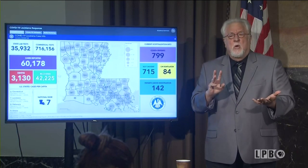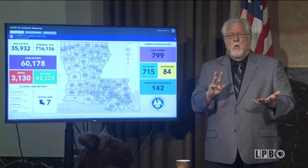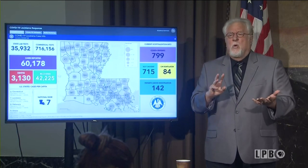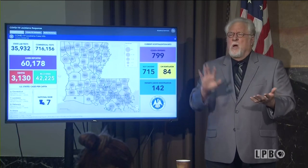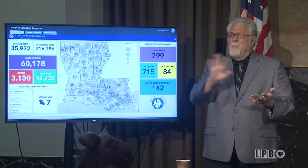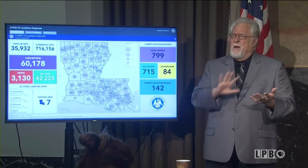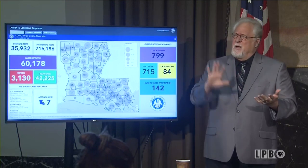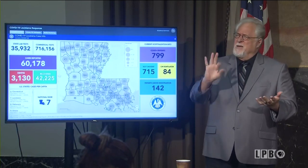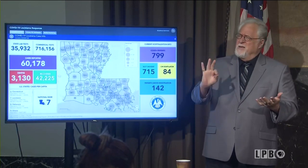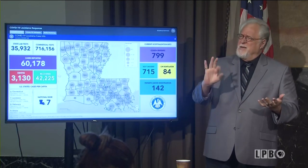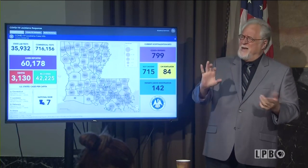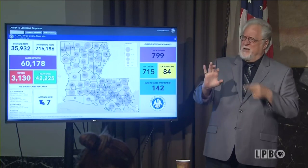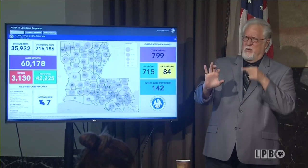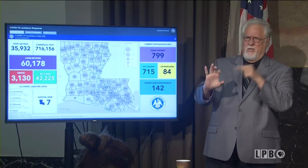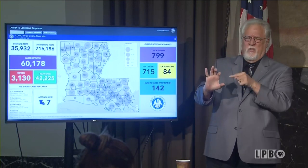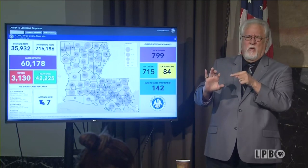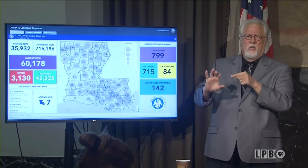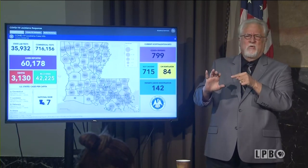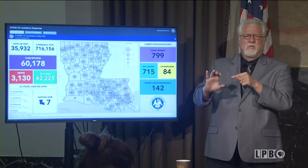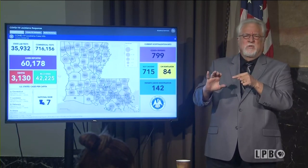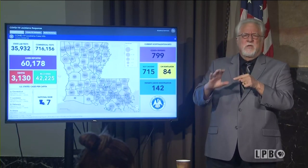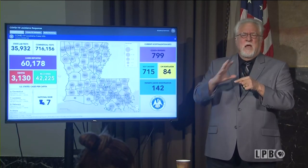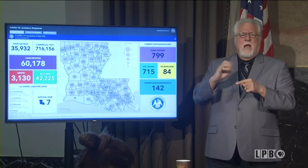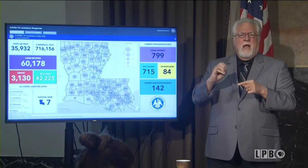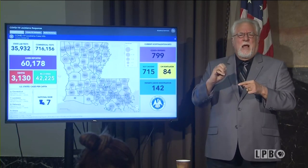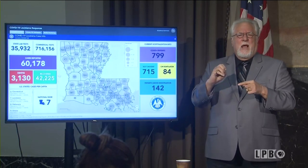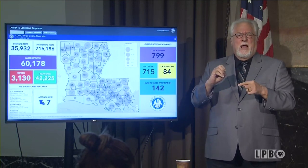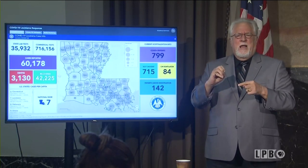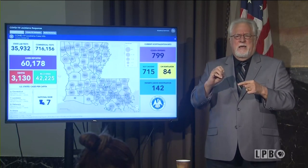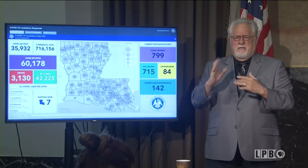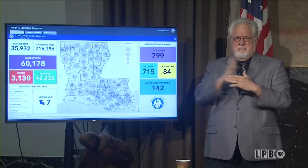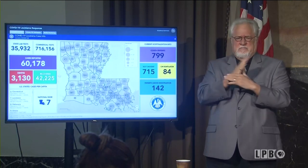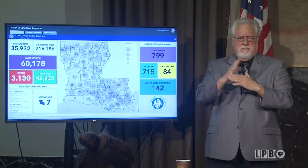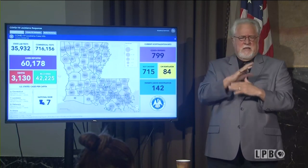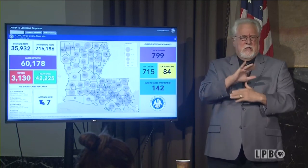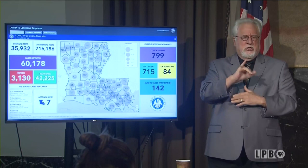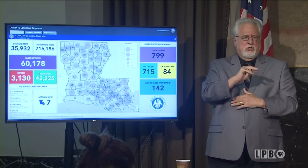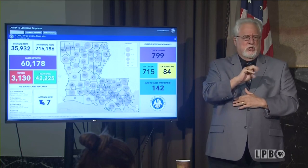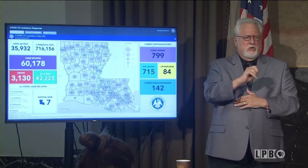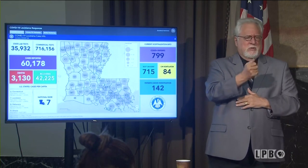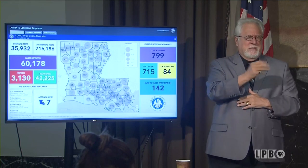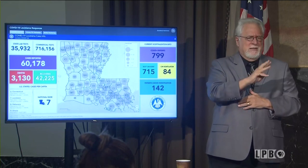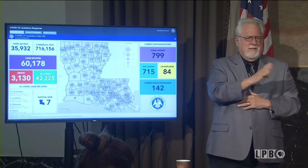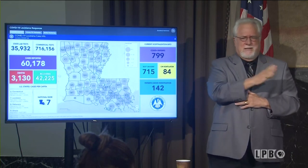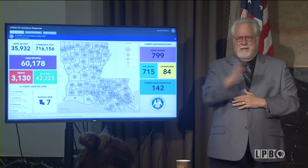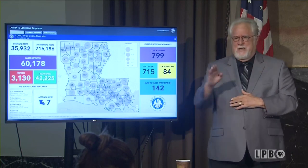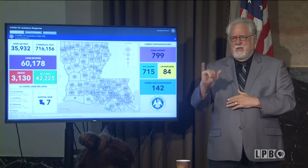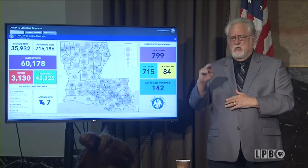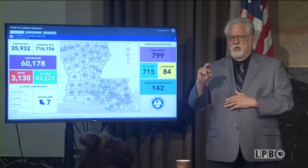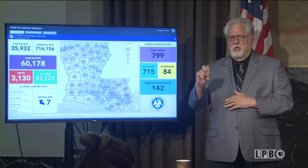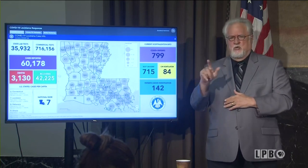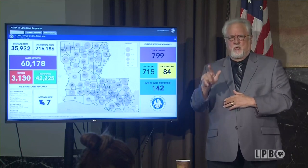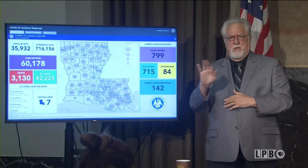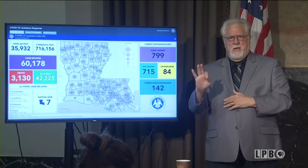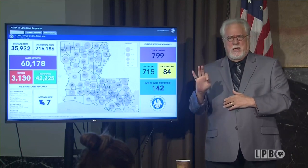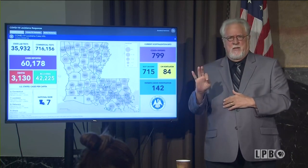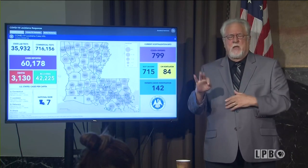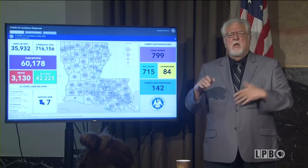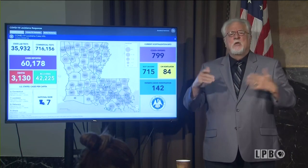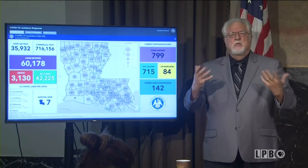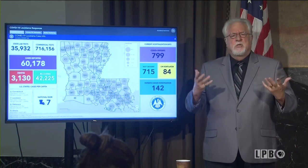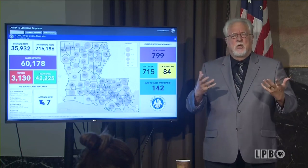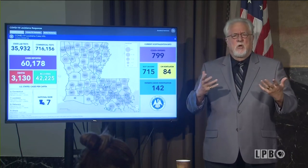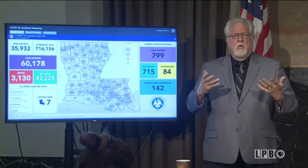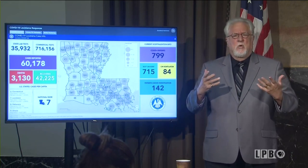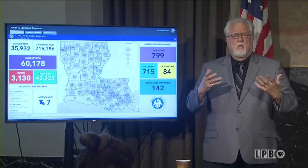about 900 of those, and they're dated somewhere between June the 16th and June the 29th. And so those are